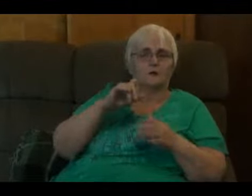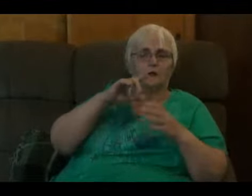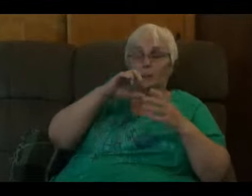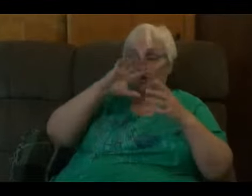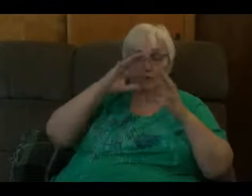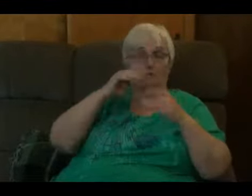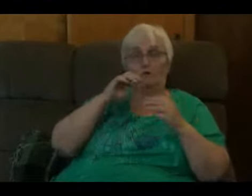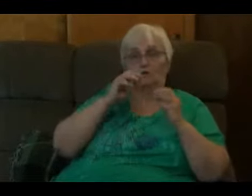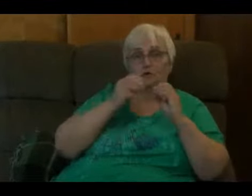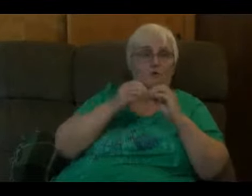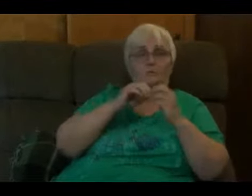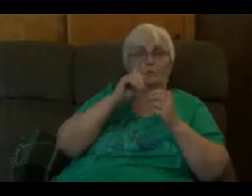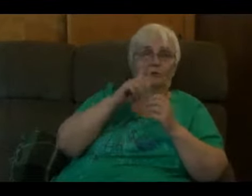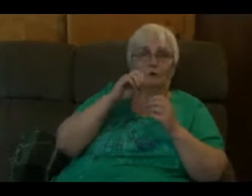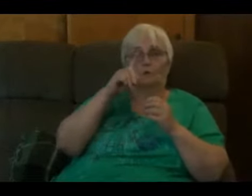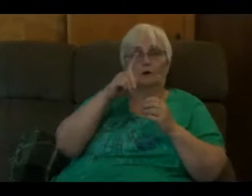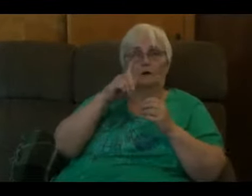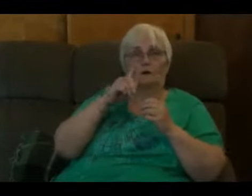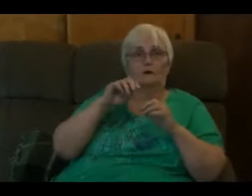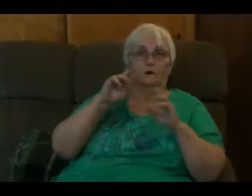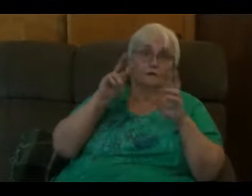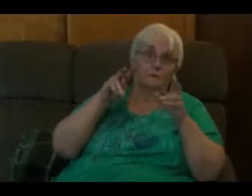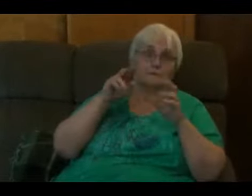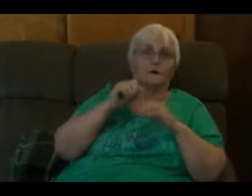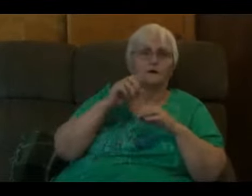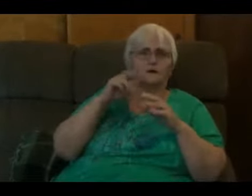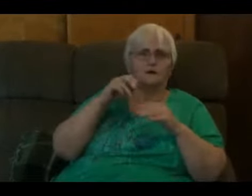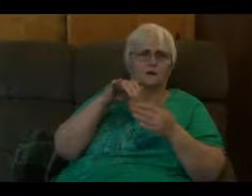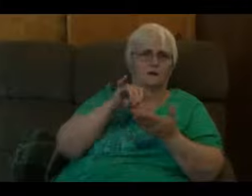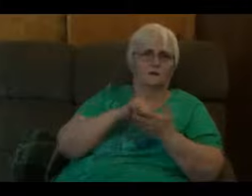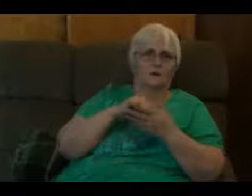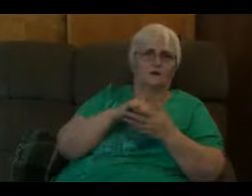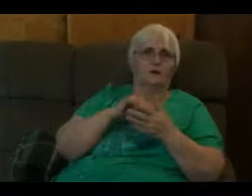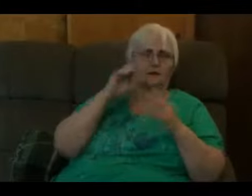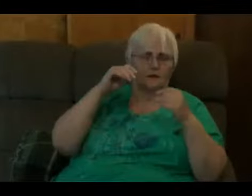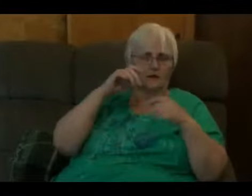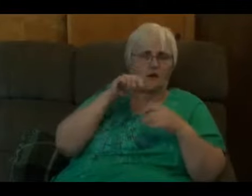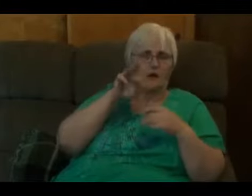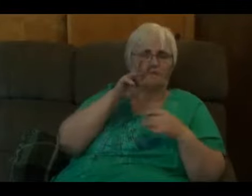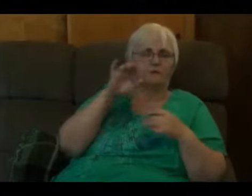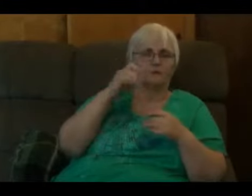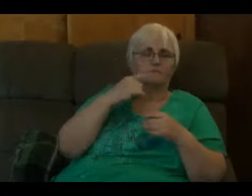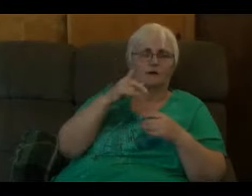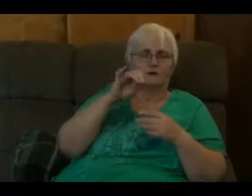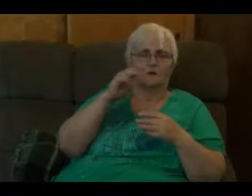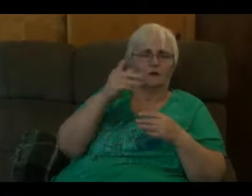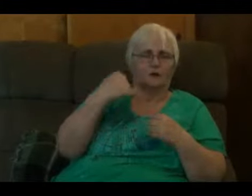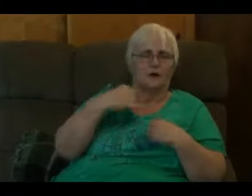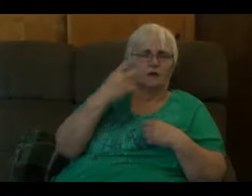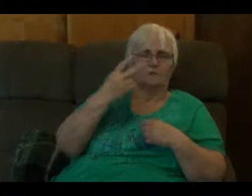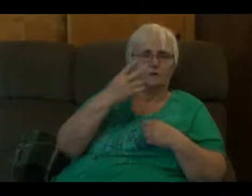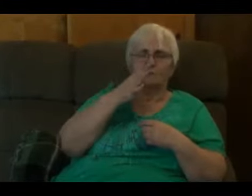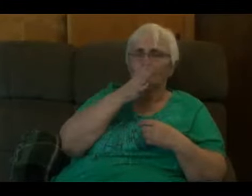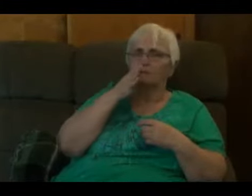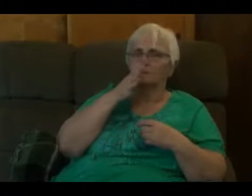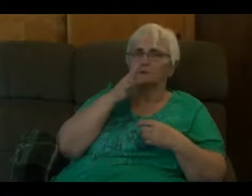101. Well, what are they teaching in that? They're teaching evolution and the fact that it's okay to have two moms.